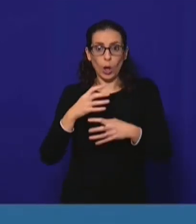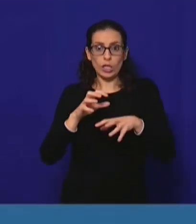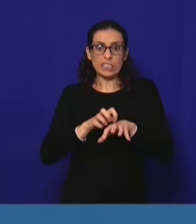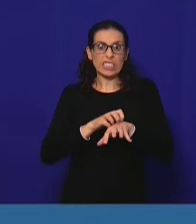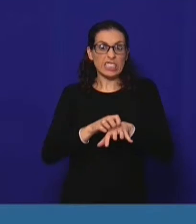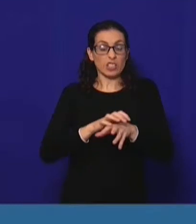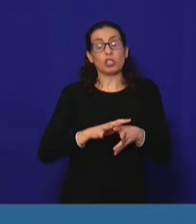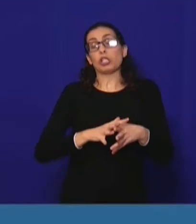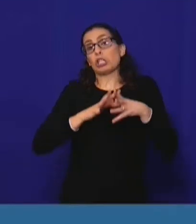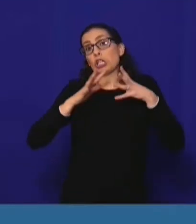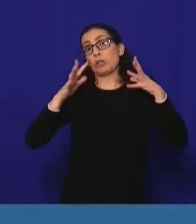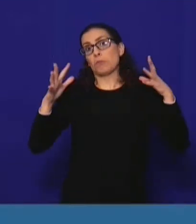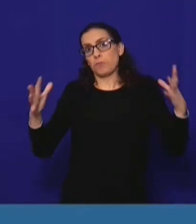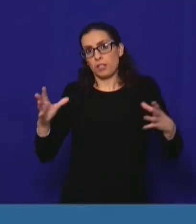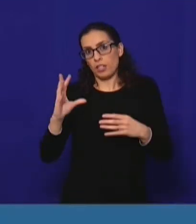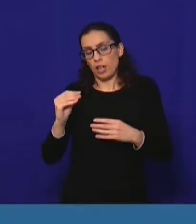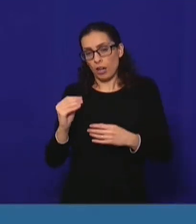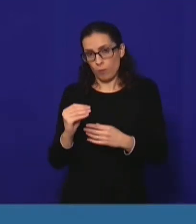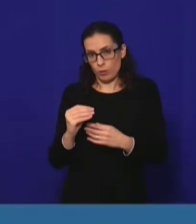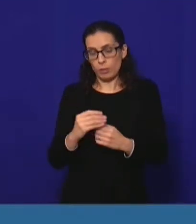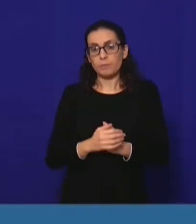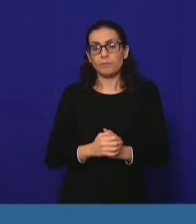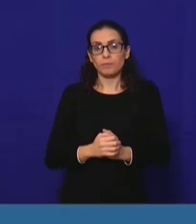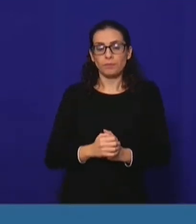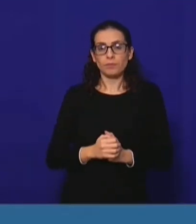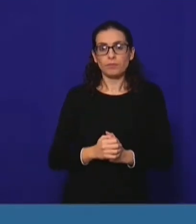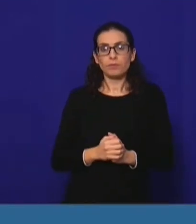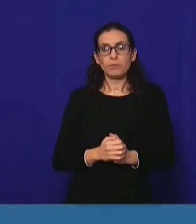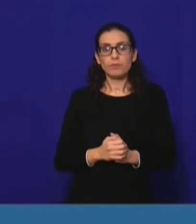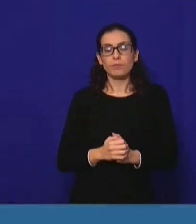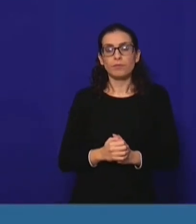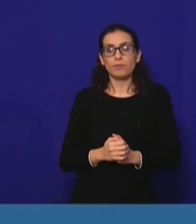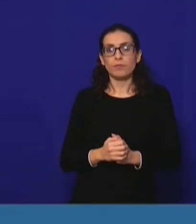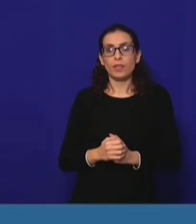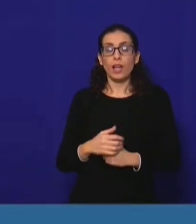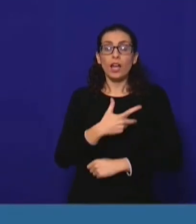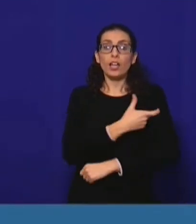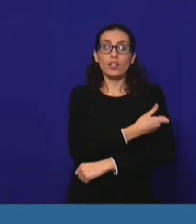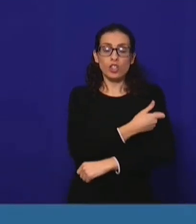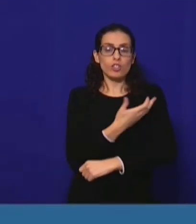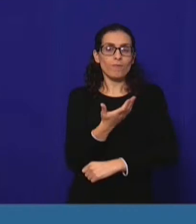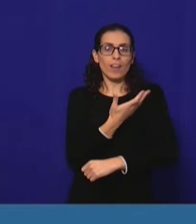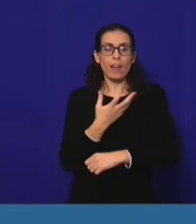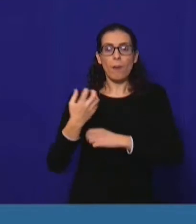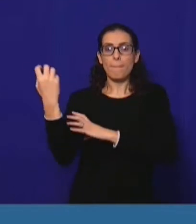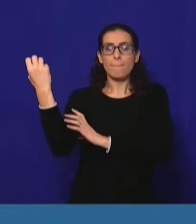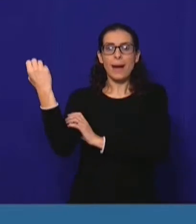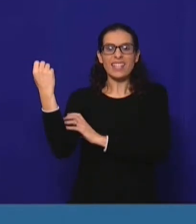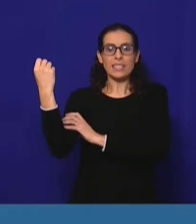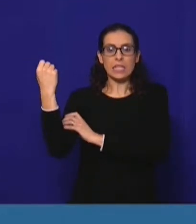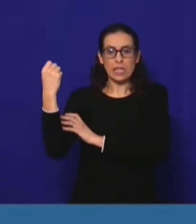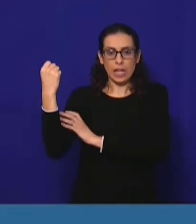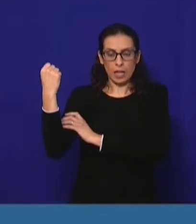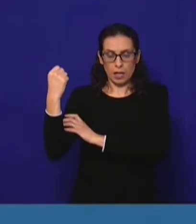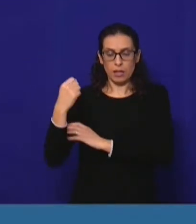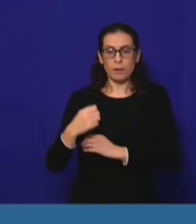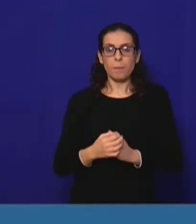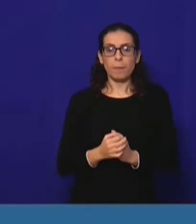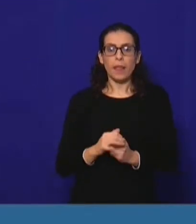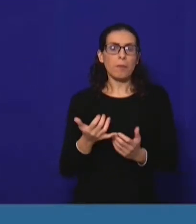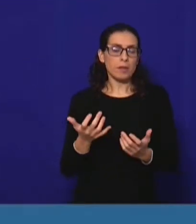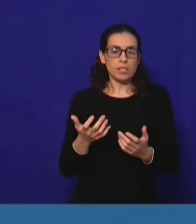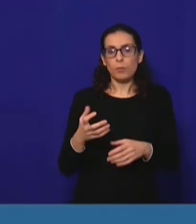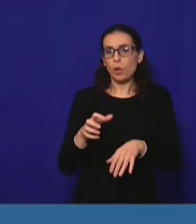xi injection oħra li tkun ħadta ġal-muskolu. Għaliex jekk inti kellek allergies oħrajn bħal pereżempju jekk